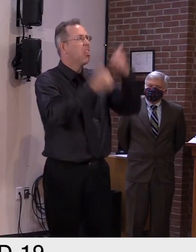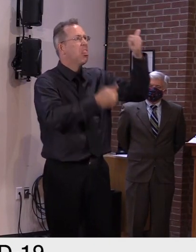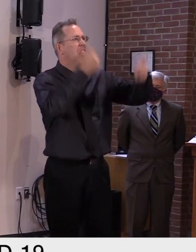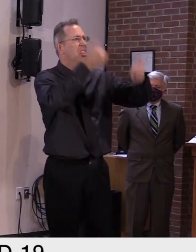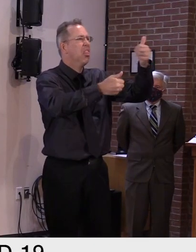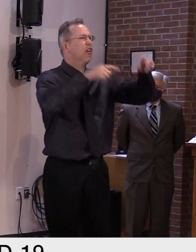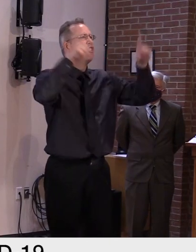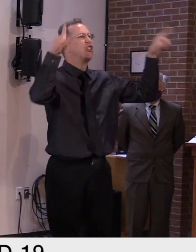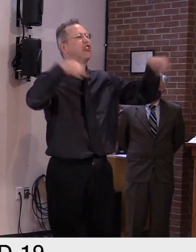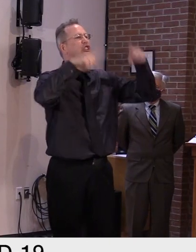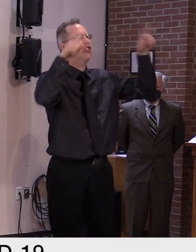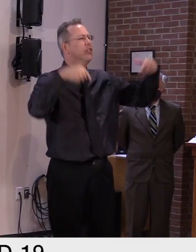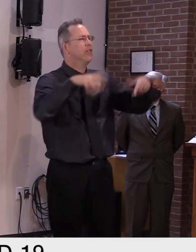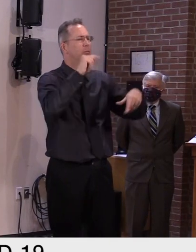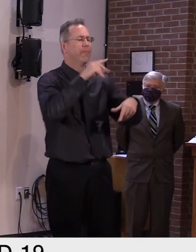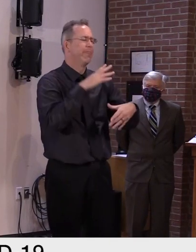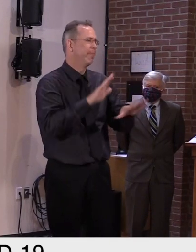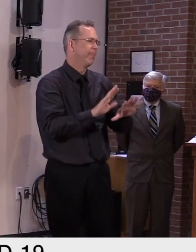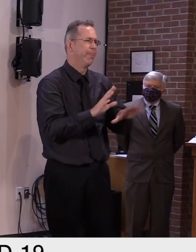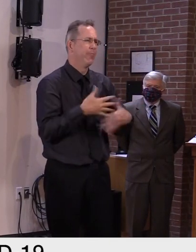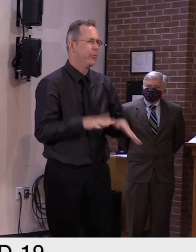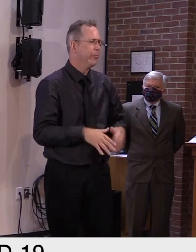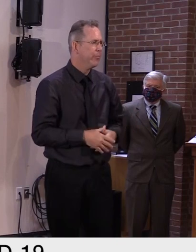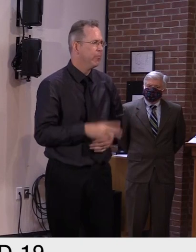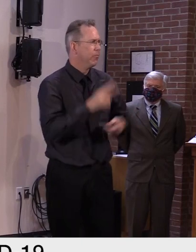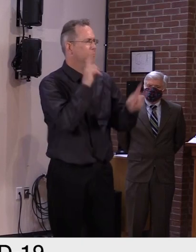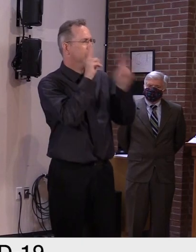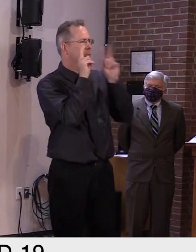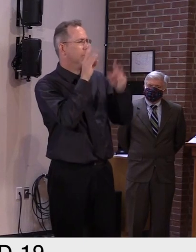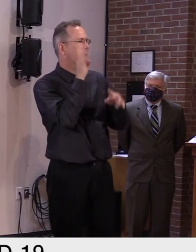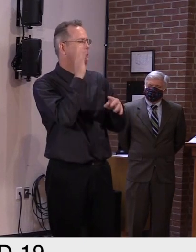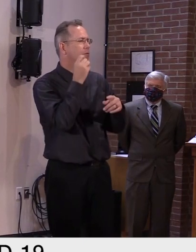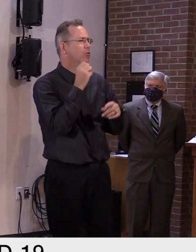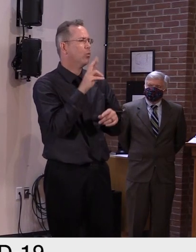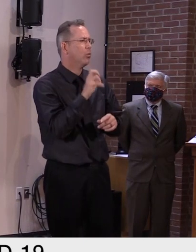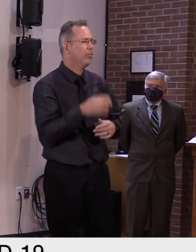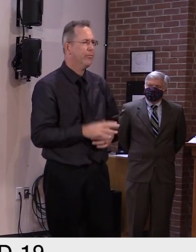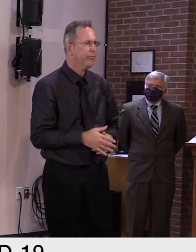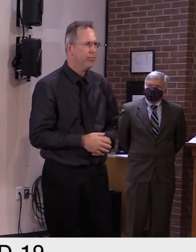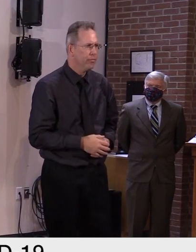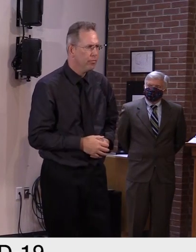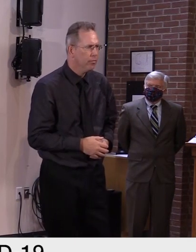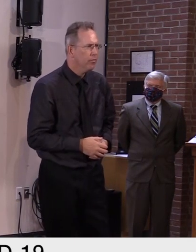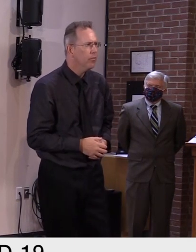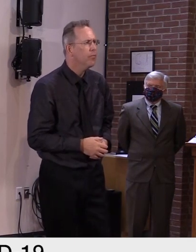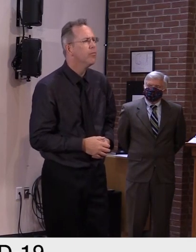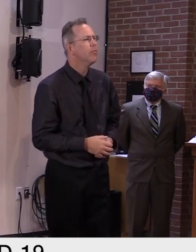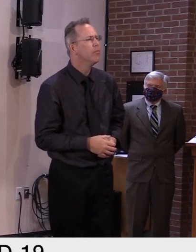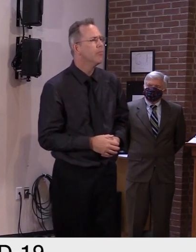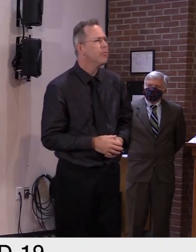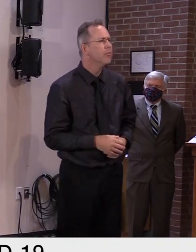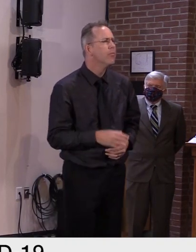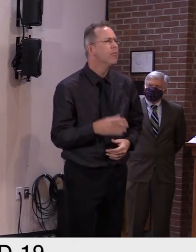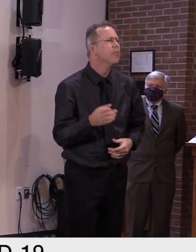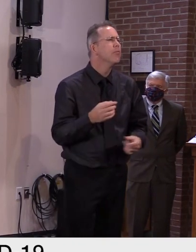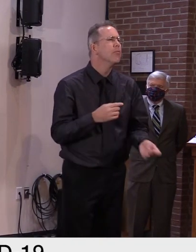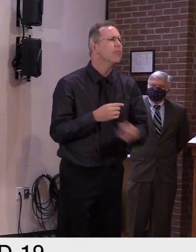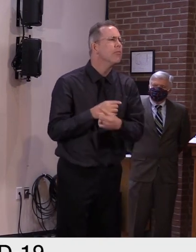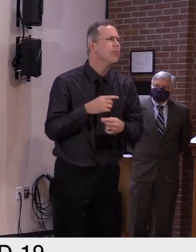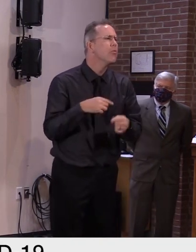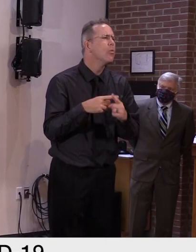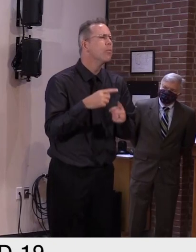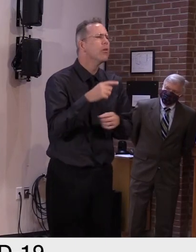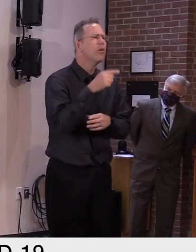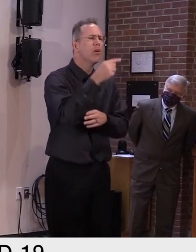Okay. And how about the suggesting a carbon credit market? Yeah, I mean, we have